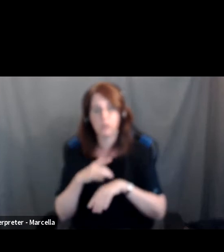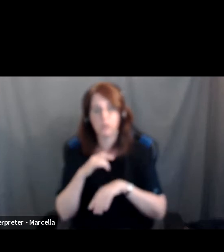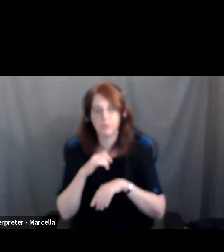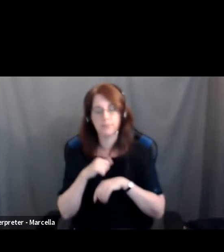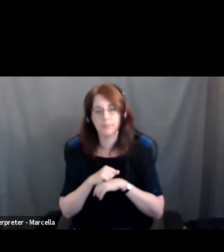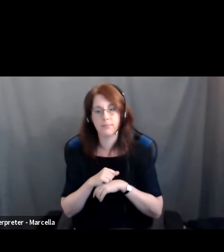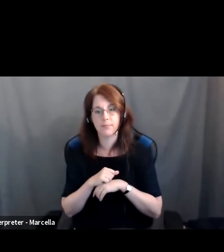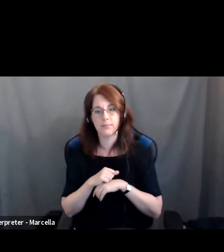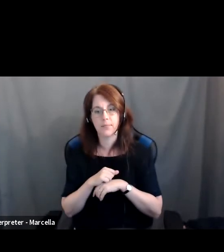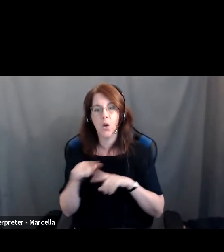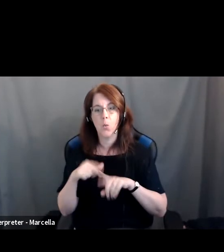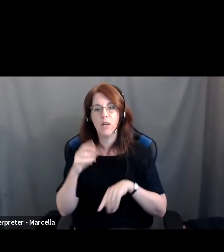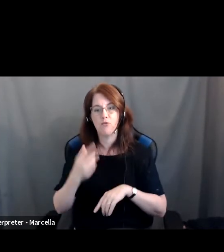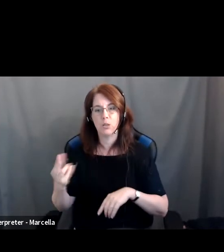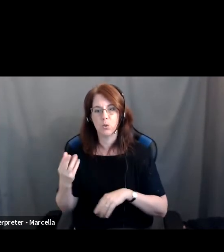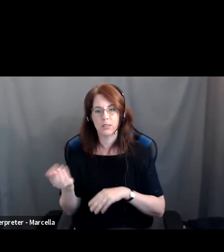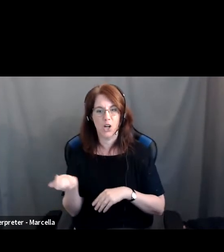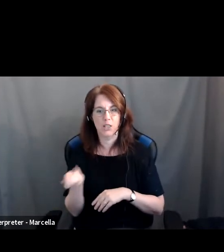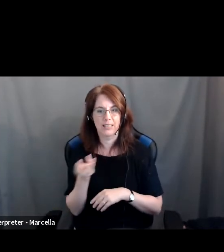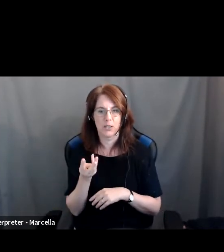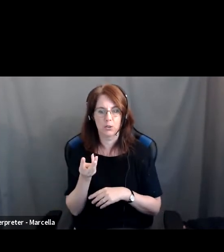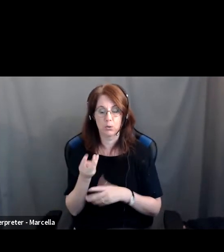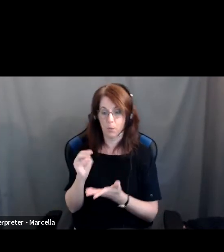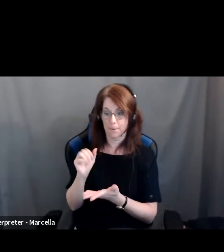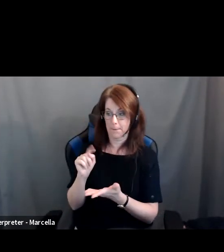Matt, you go right ahead, please.